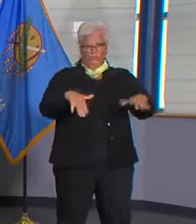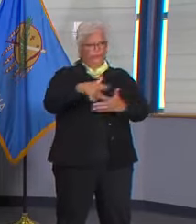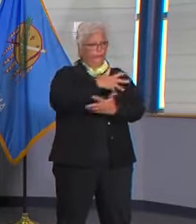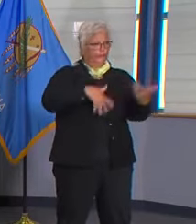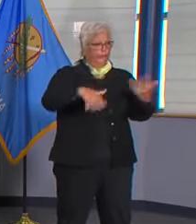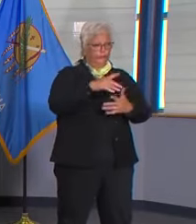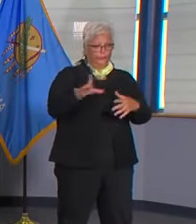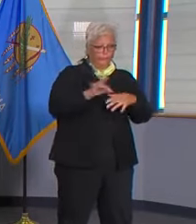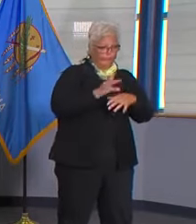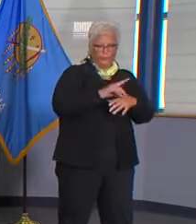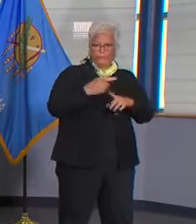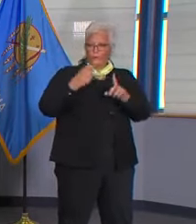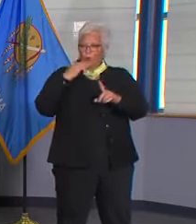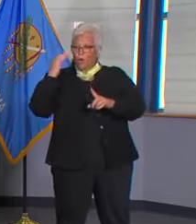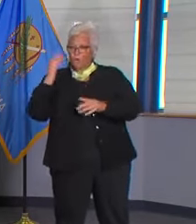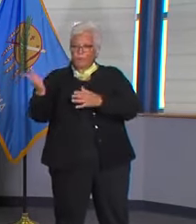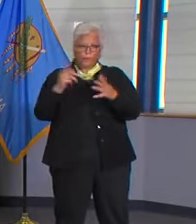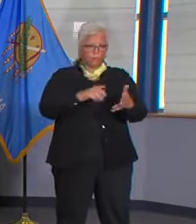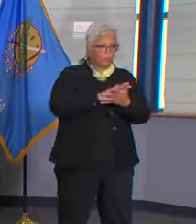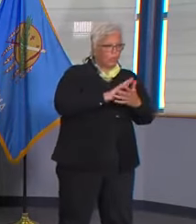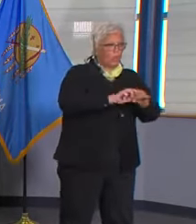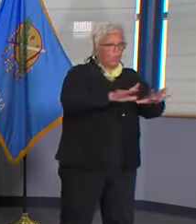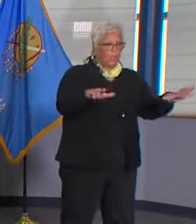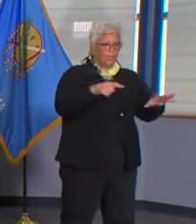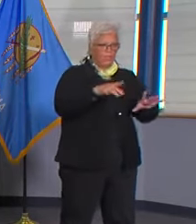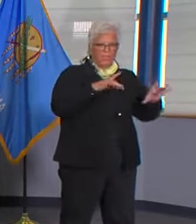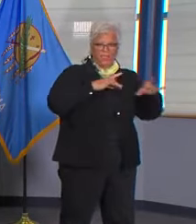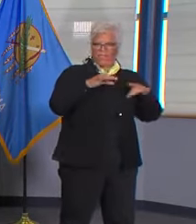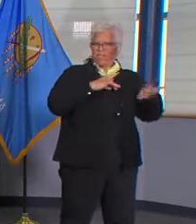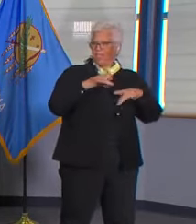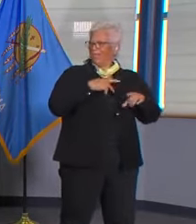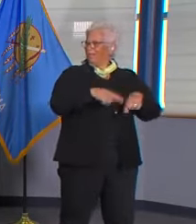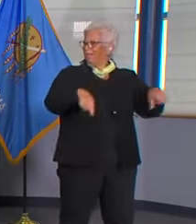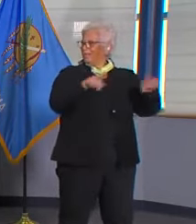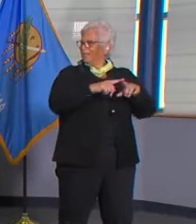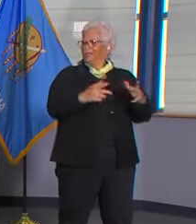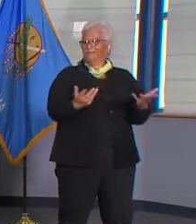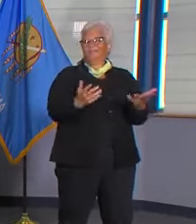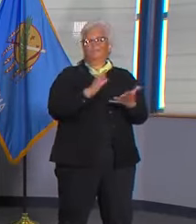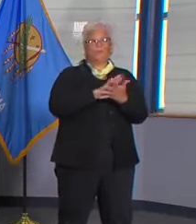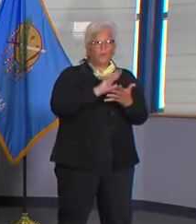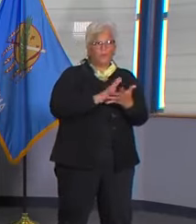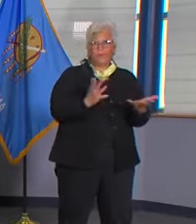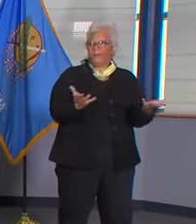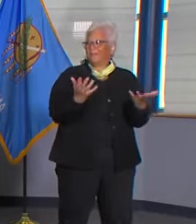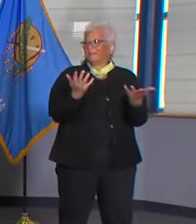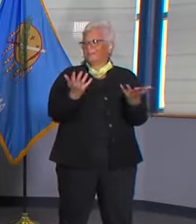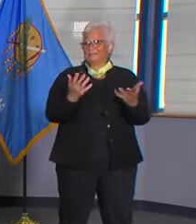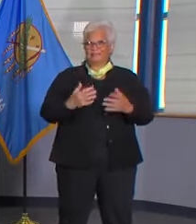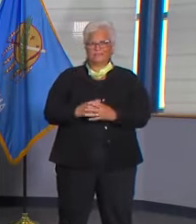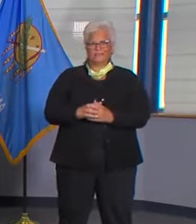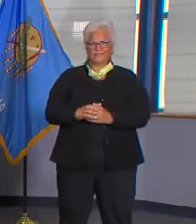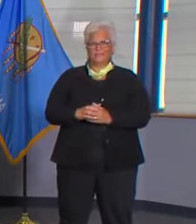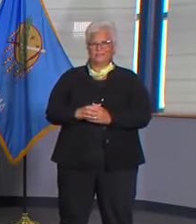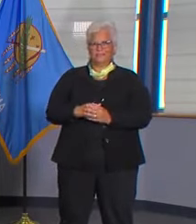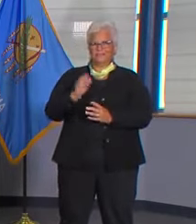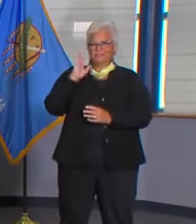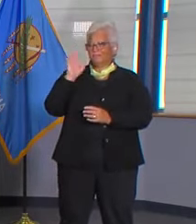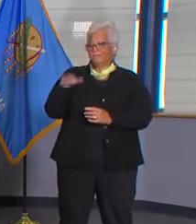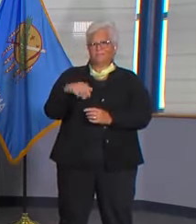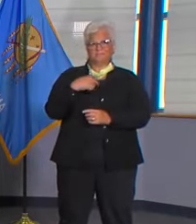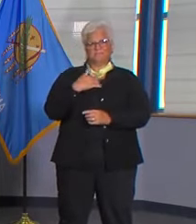impact it has on our overall caseload. So I think that right now we're in that third phase. I think we have a really